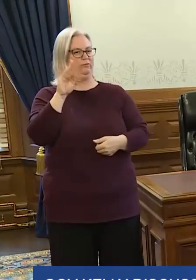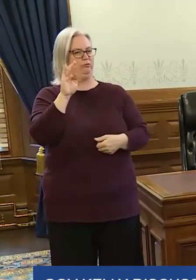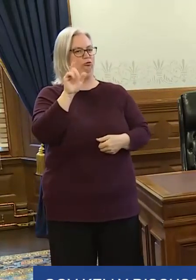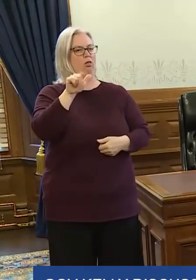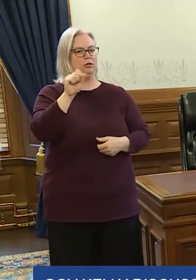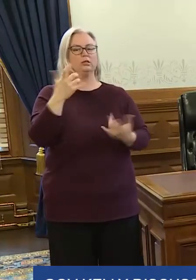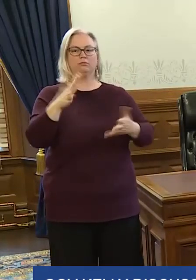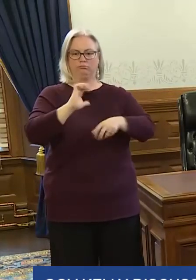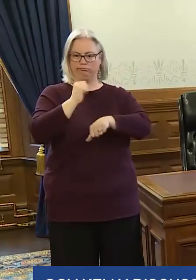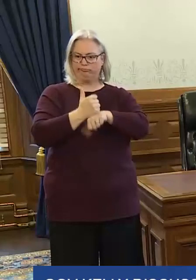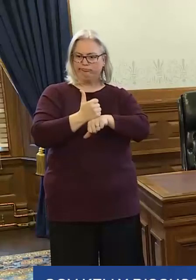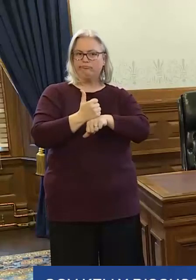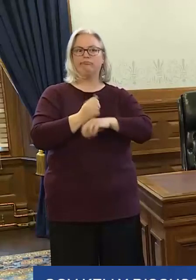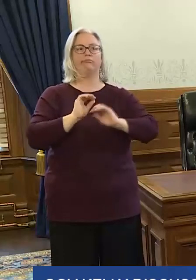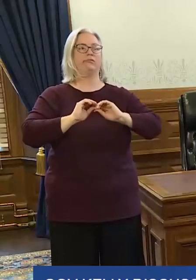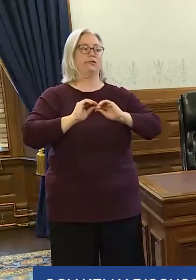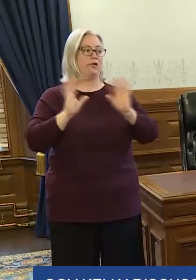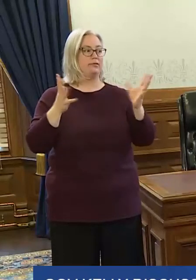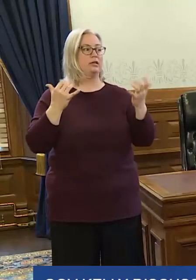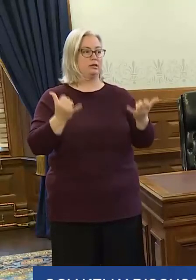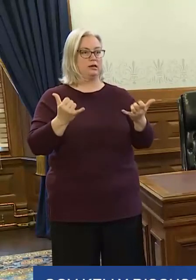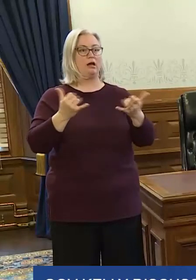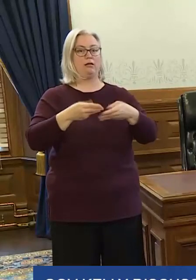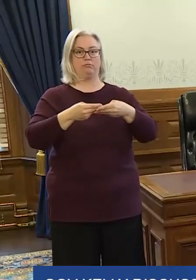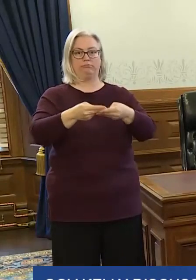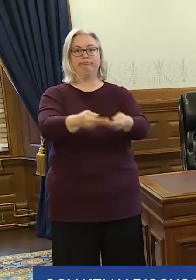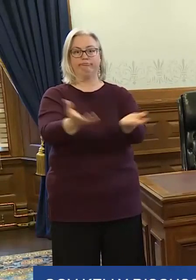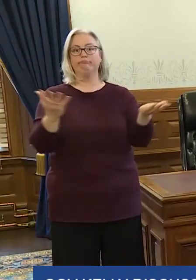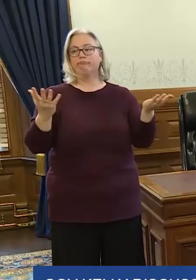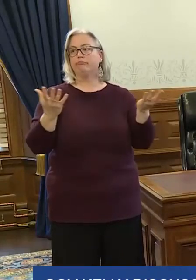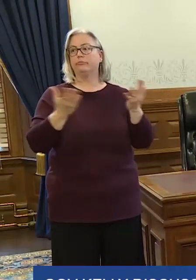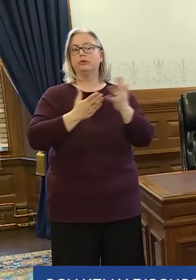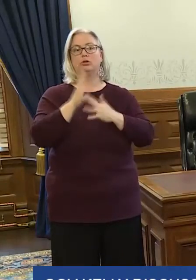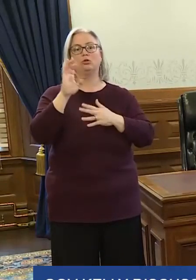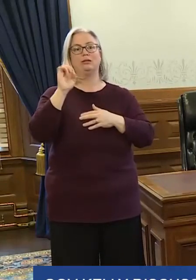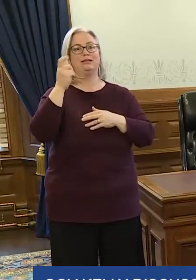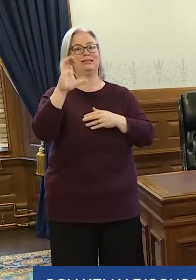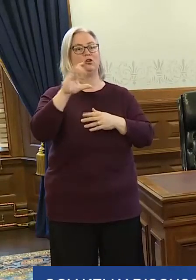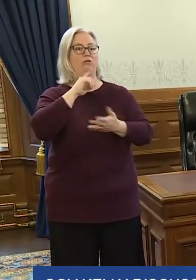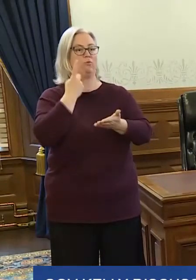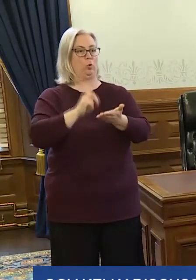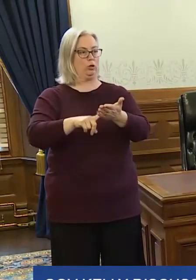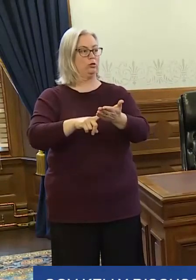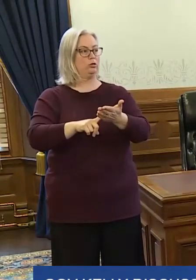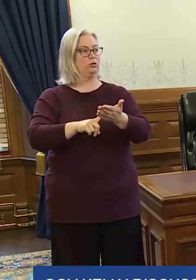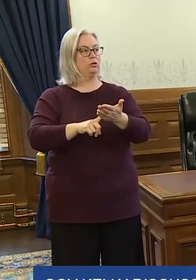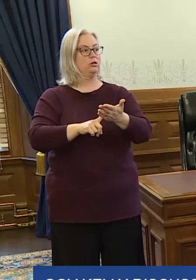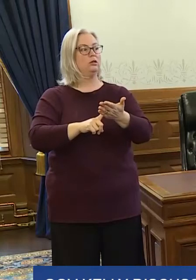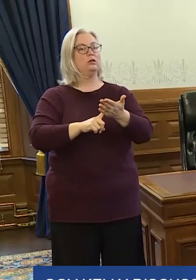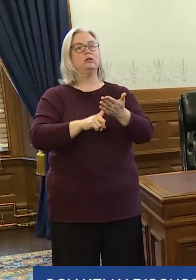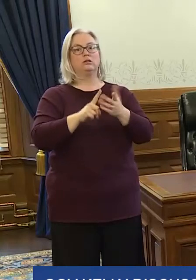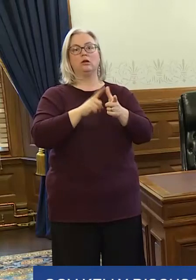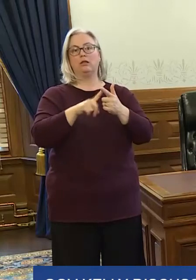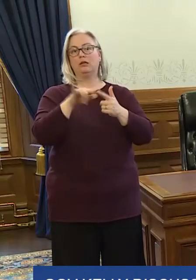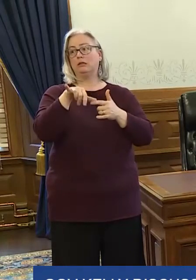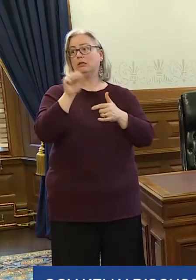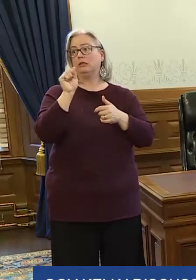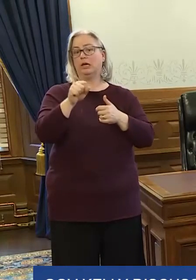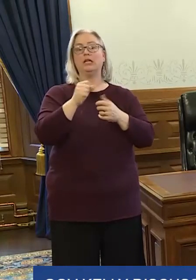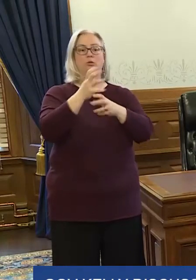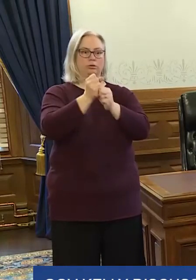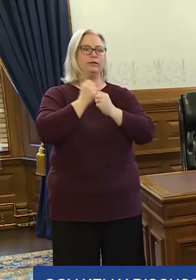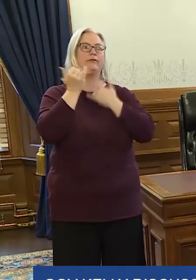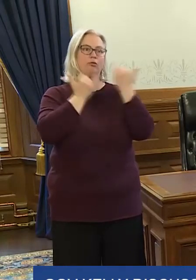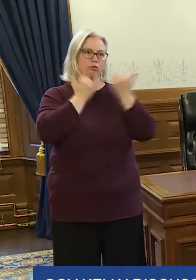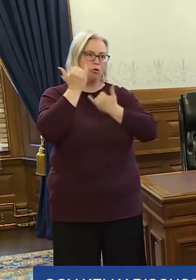that established. Obviously that now has come out through the executive order. And are we getting calls? Yes, absolutely, we're getting